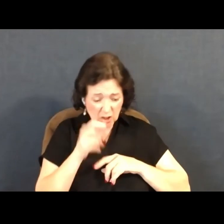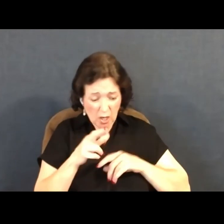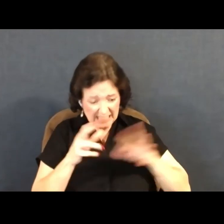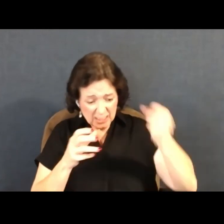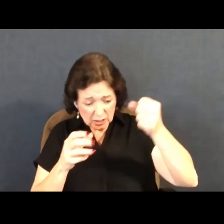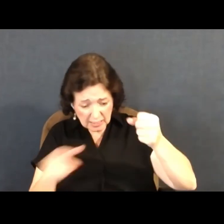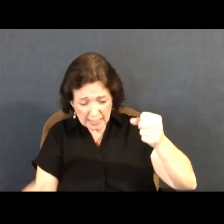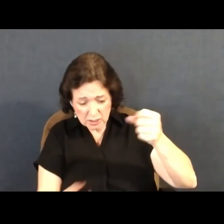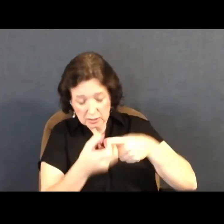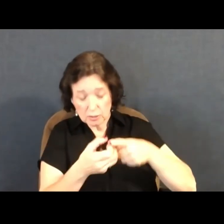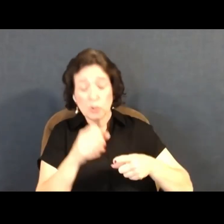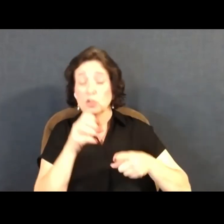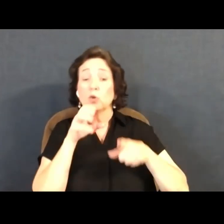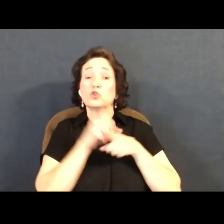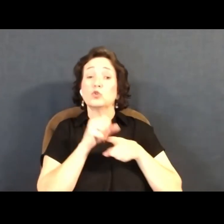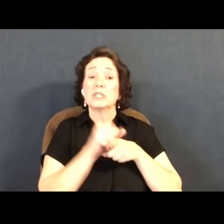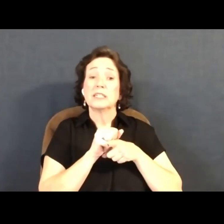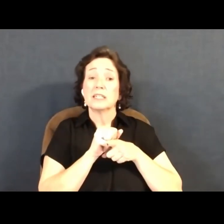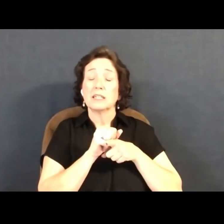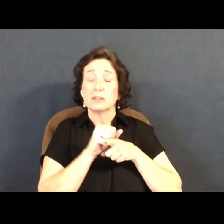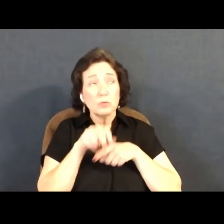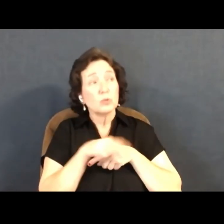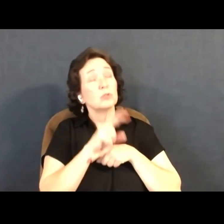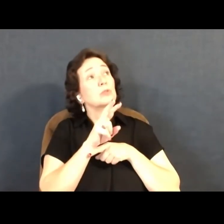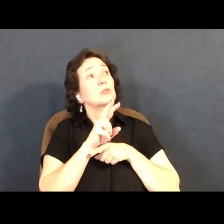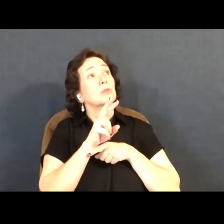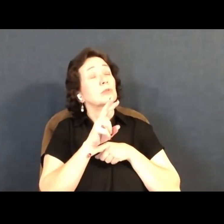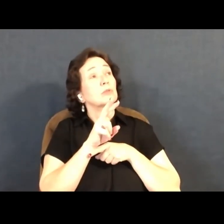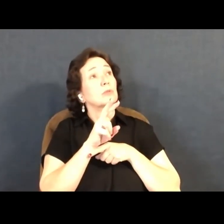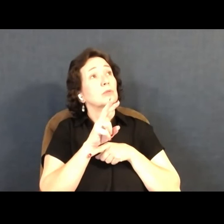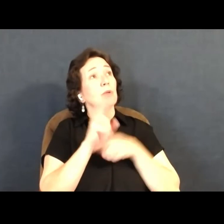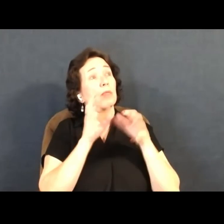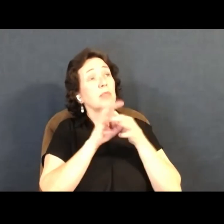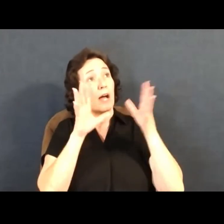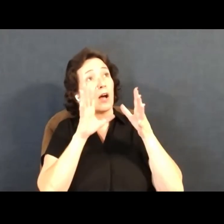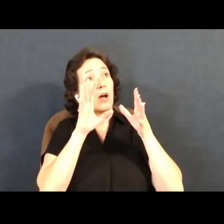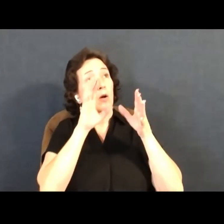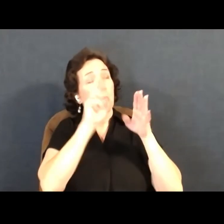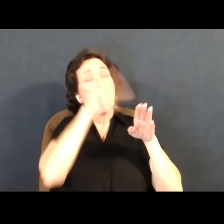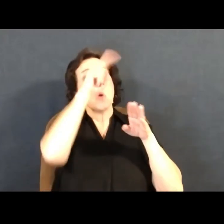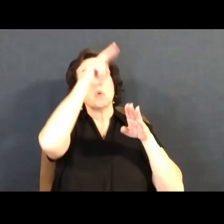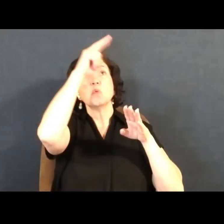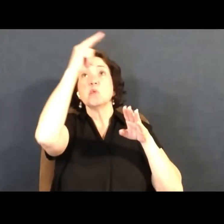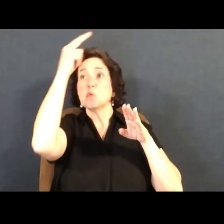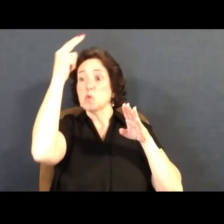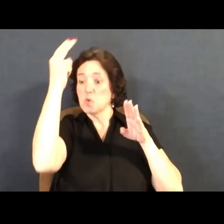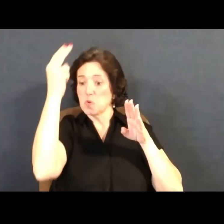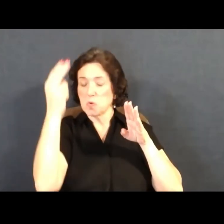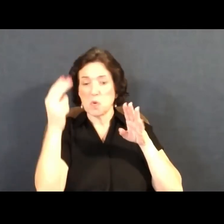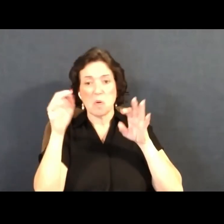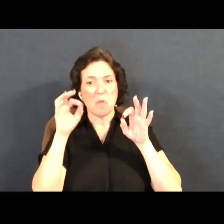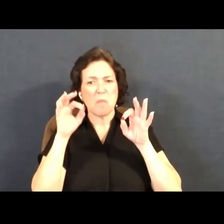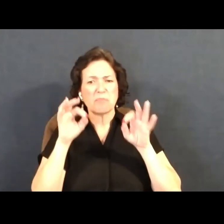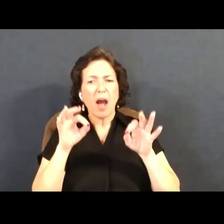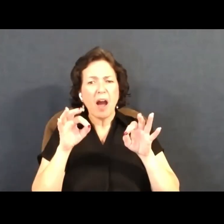jar. Well, old Chewie looks up. Let's go. Does a pirouette in the air. Lays down on his back